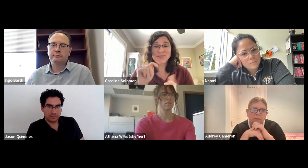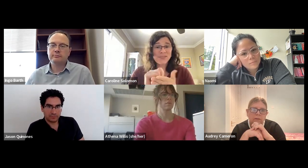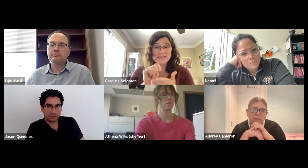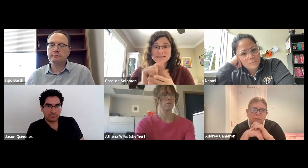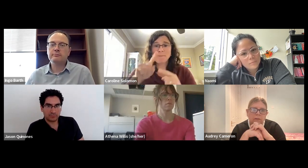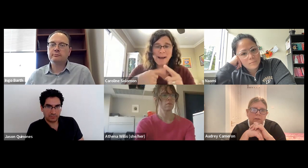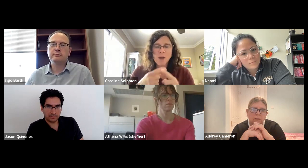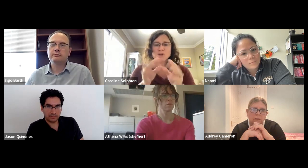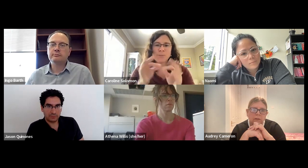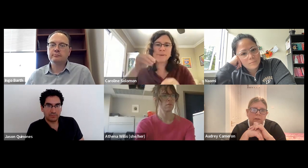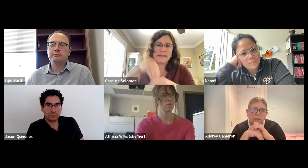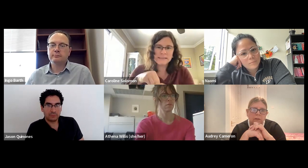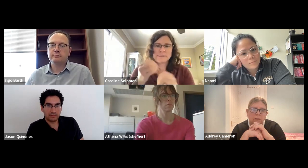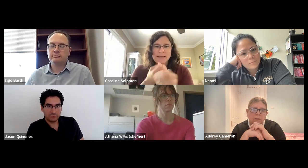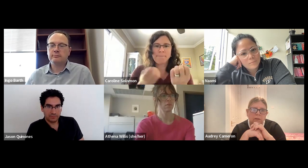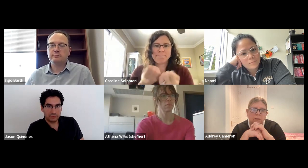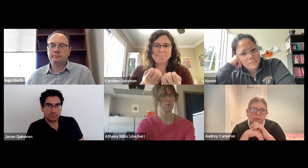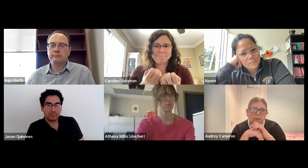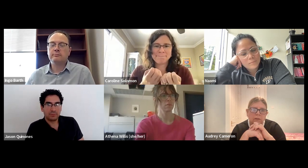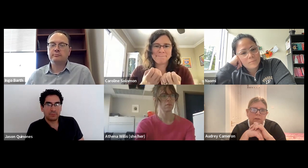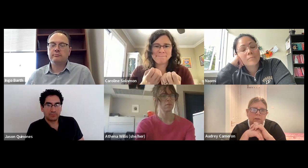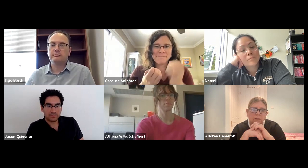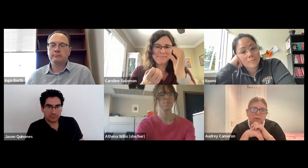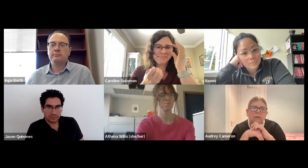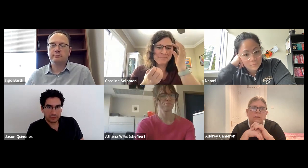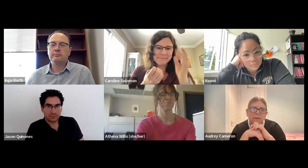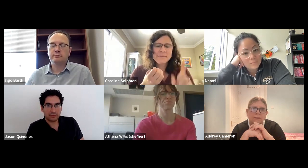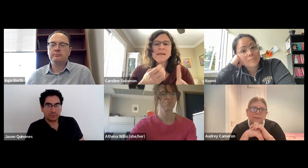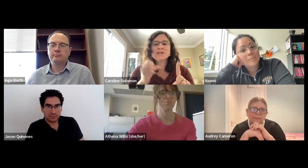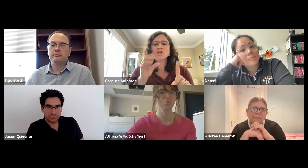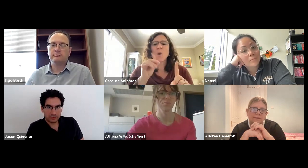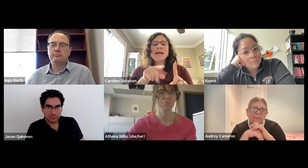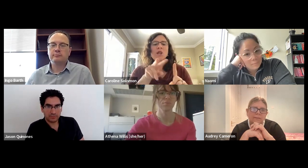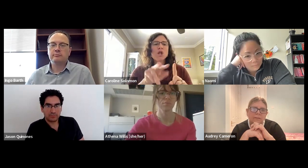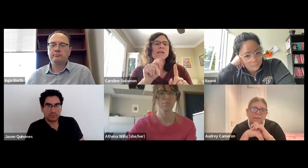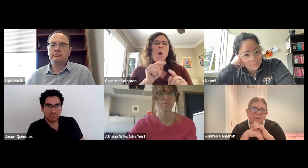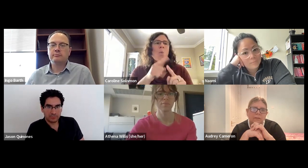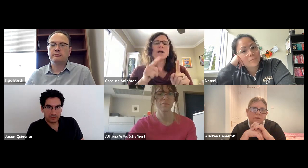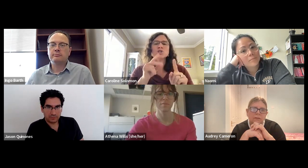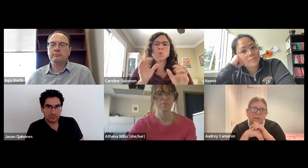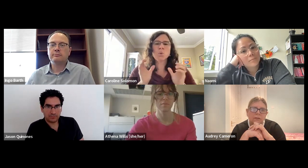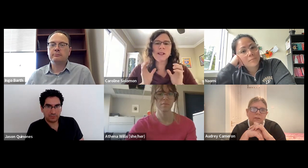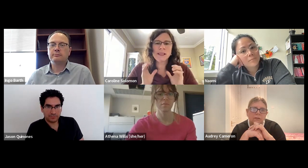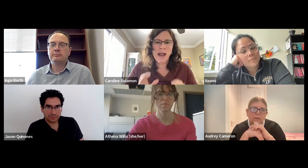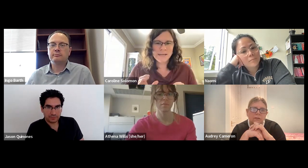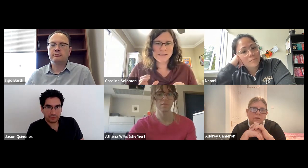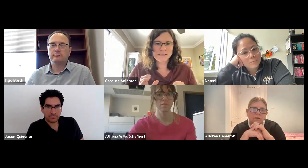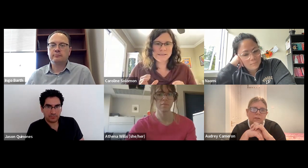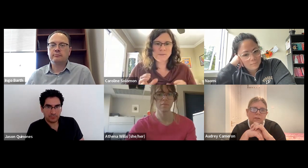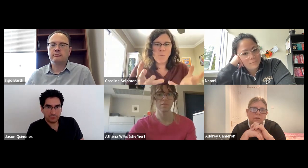that she wrote an entire thesis during her master's program about interpreting STEM